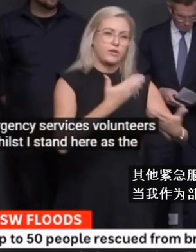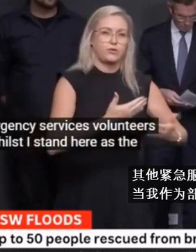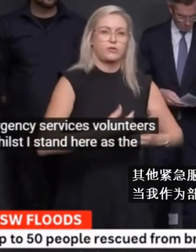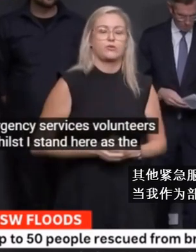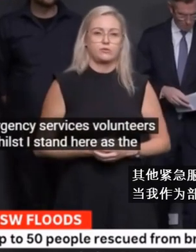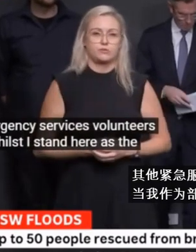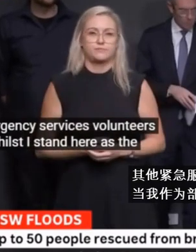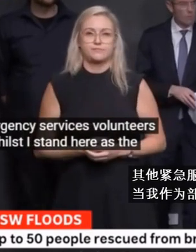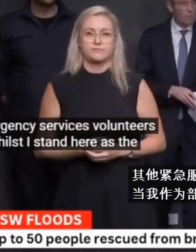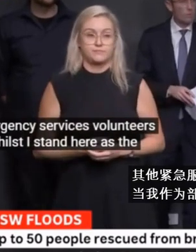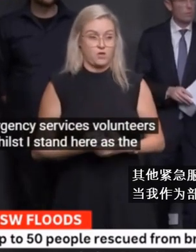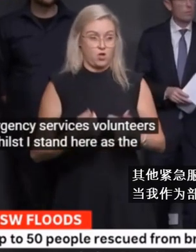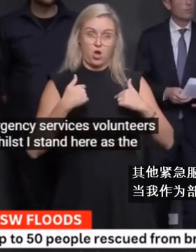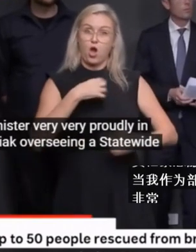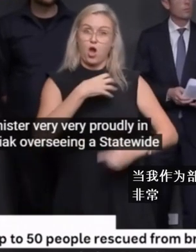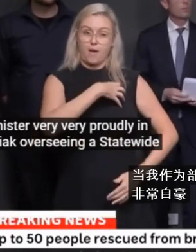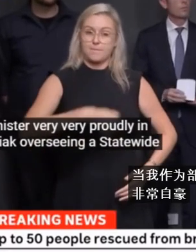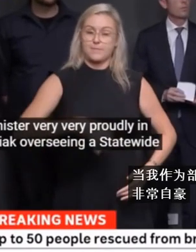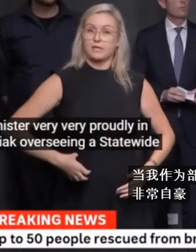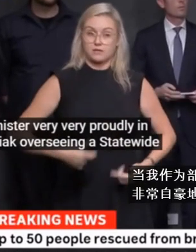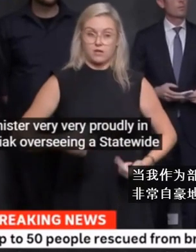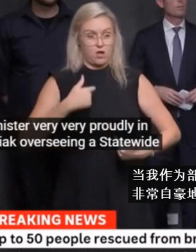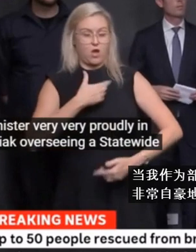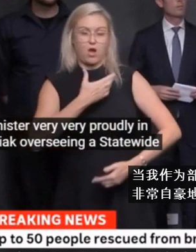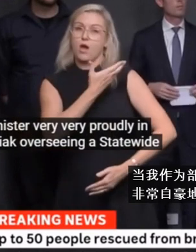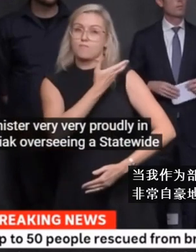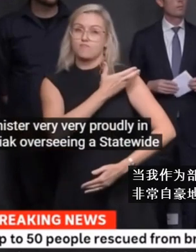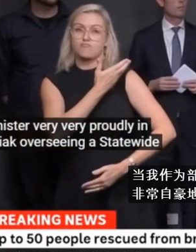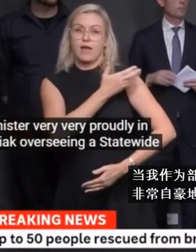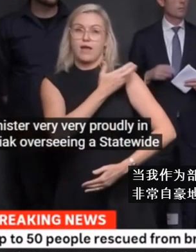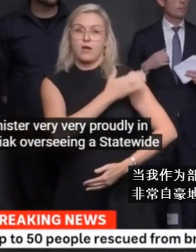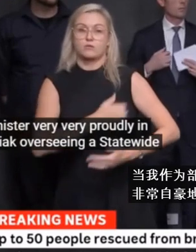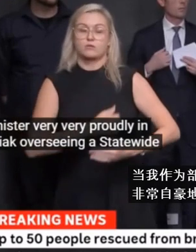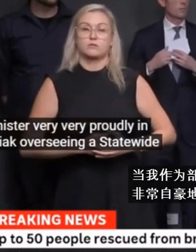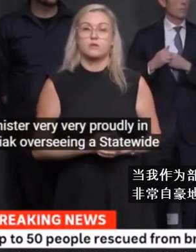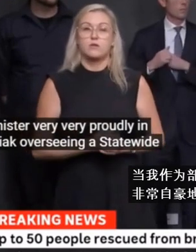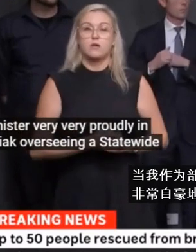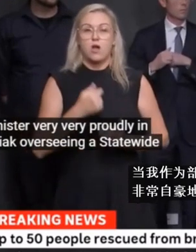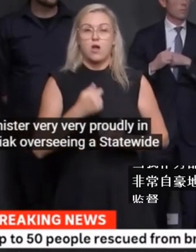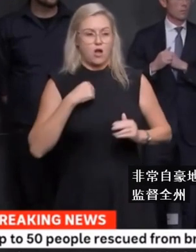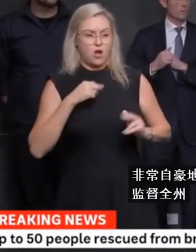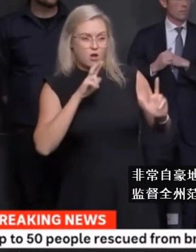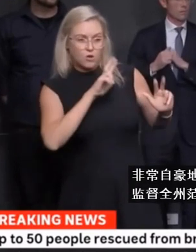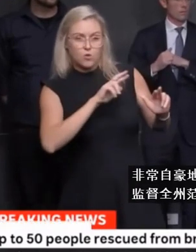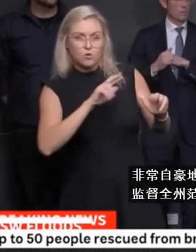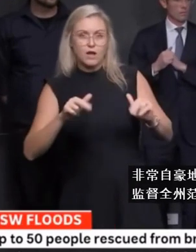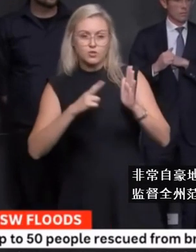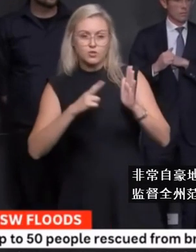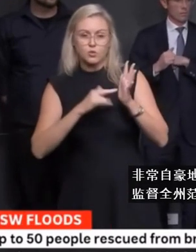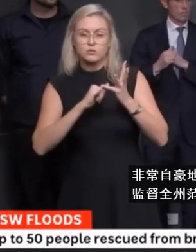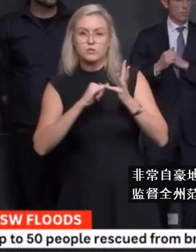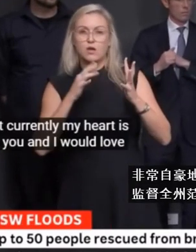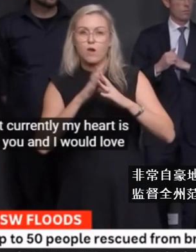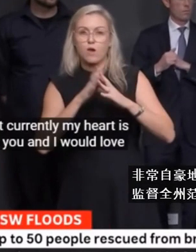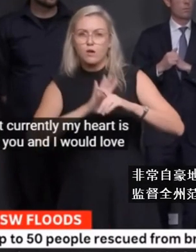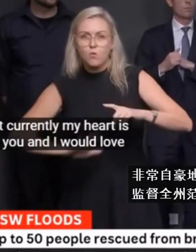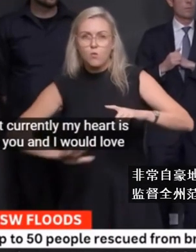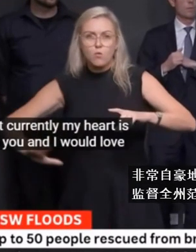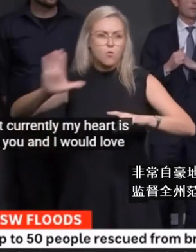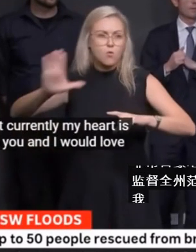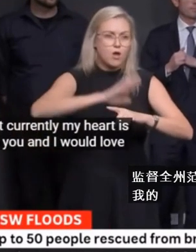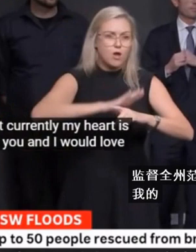stand here as the Minister very, very proudly in the SEOC, overseeing a statewide effort